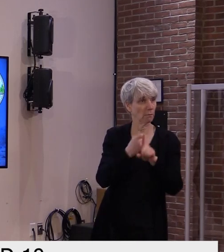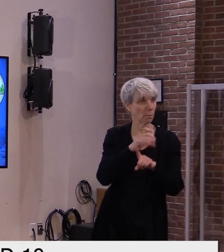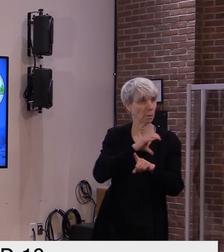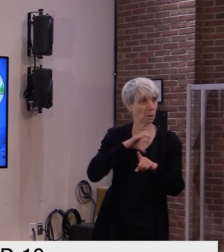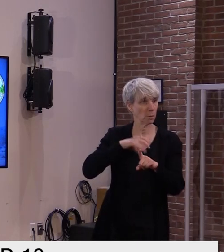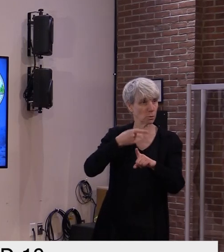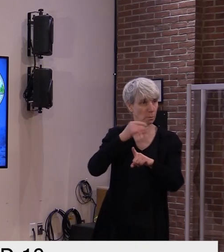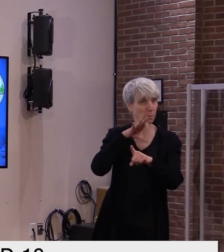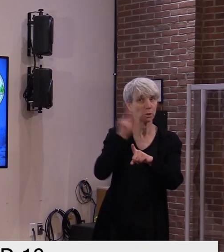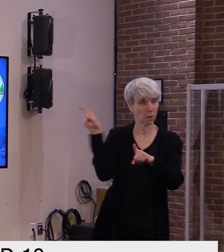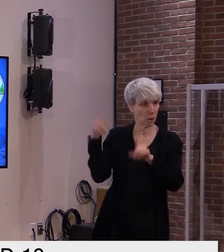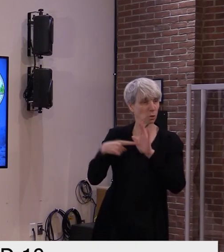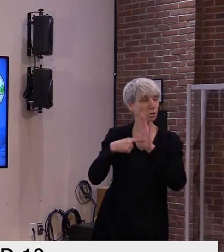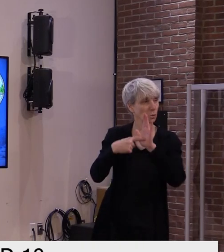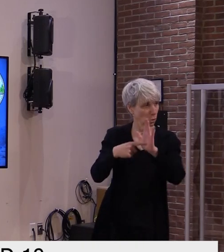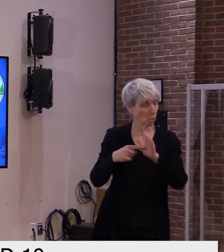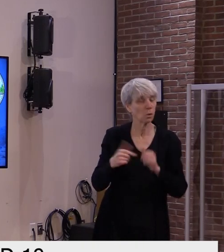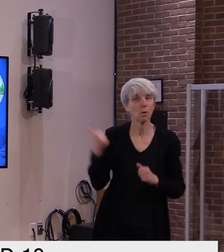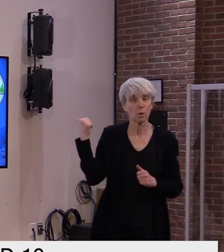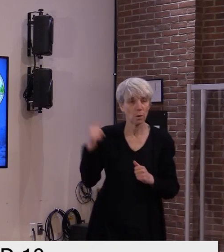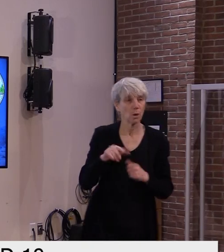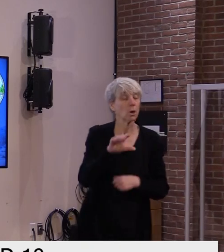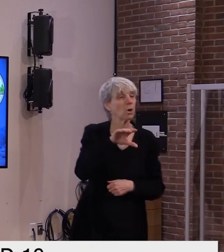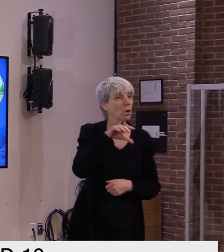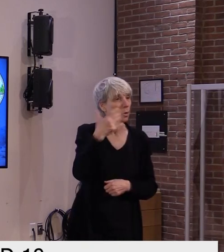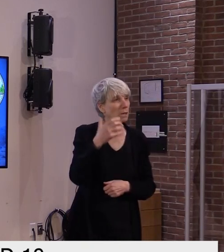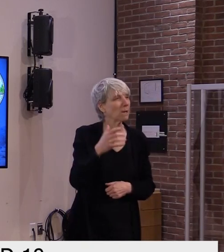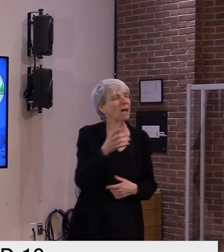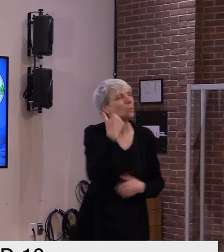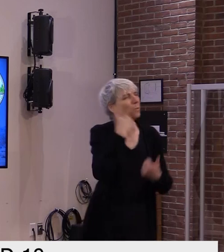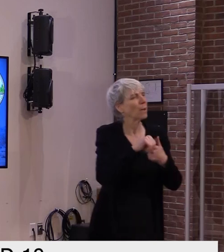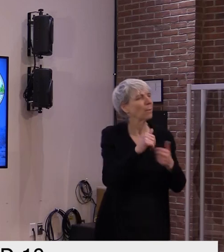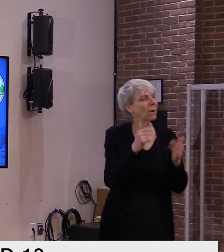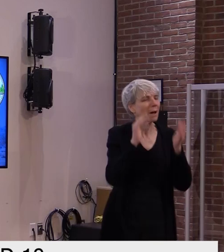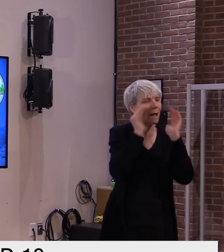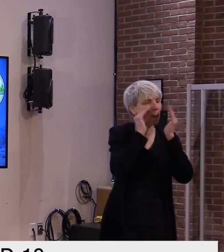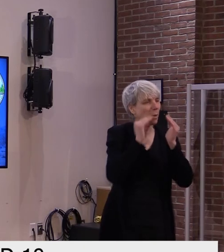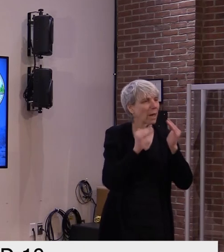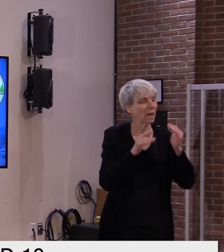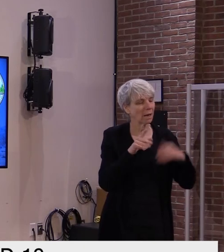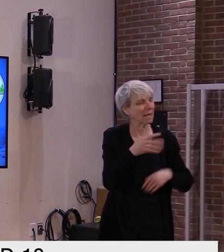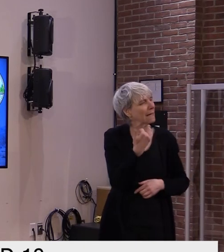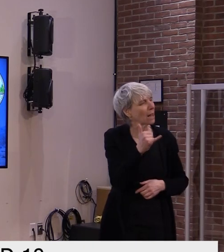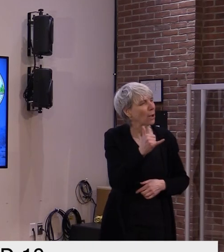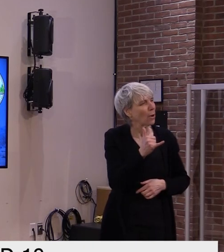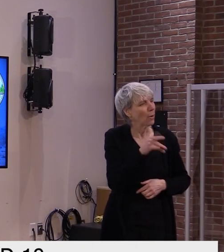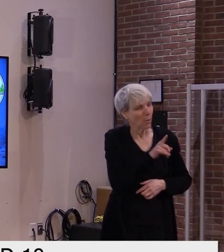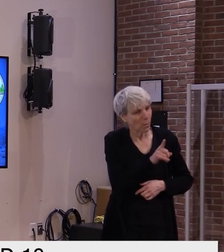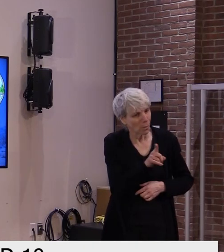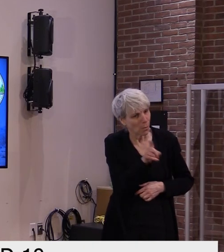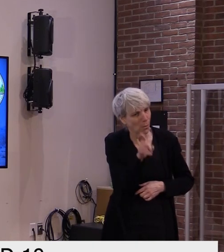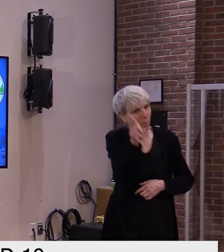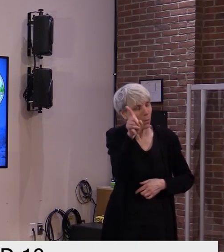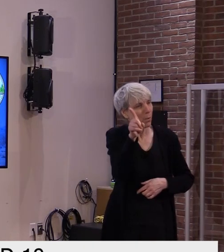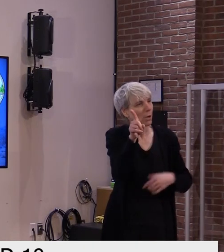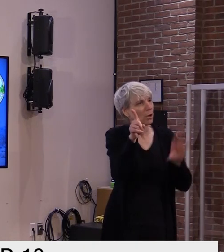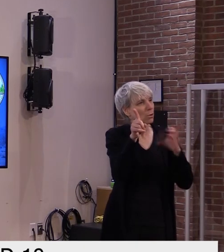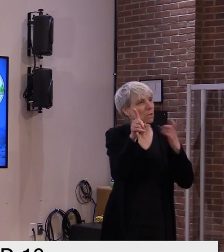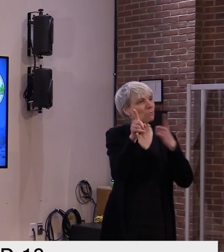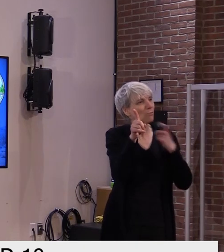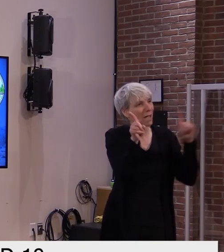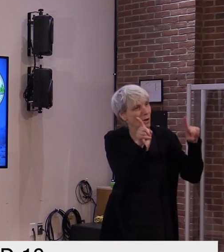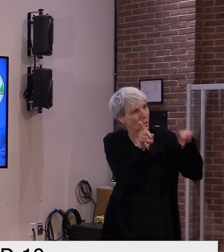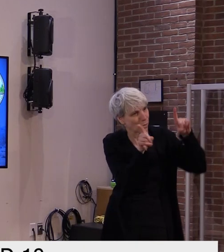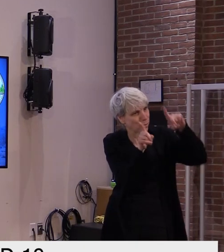began Christmas at a higher baseline level. Much different than Halloween when we were just coming out of the summer and